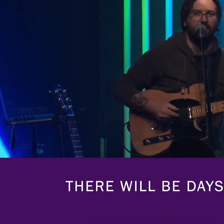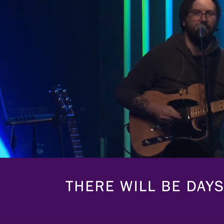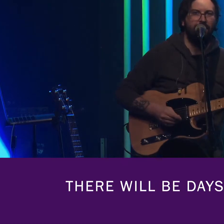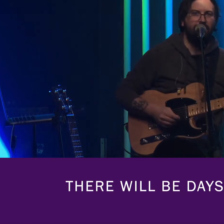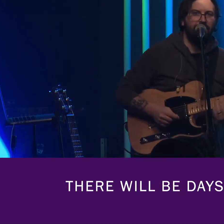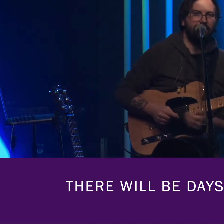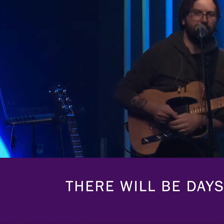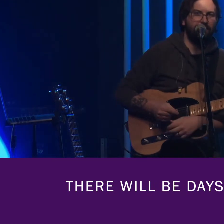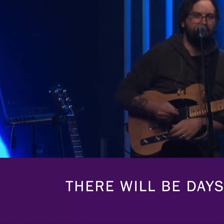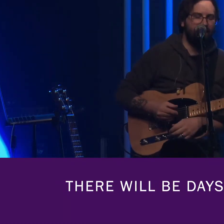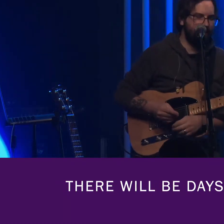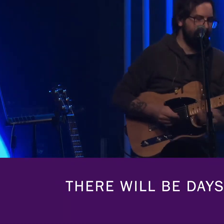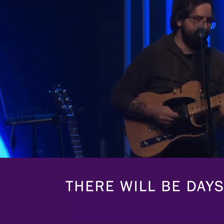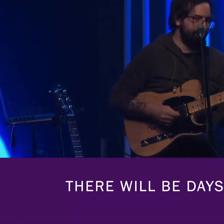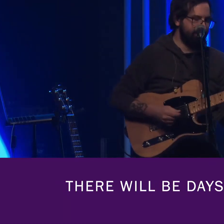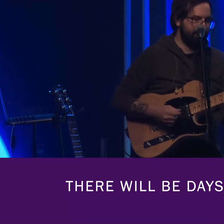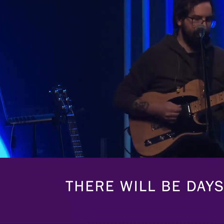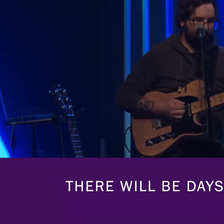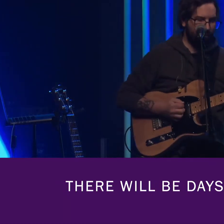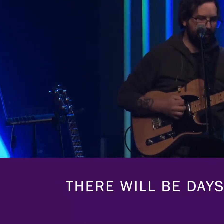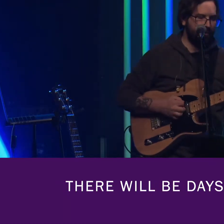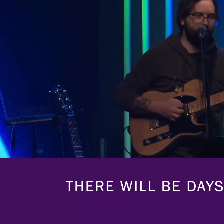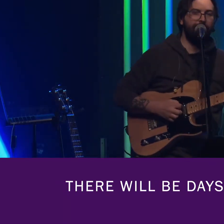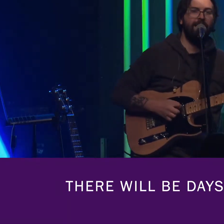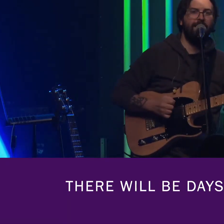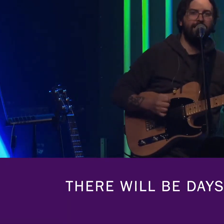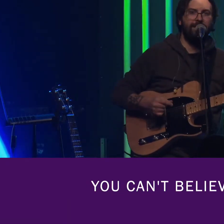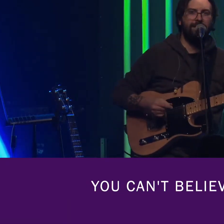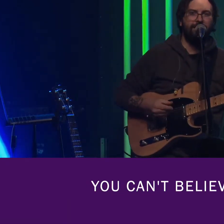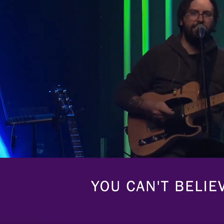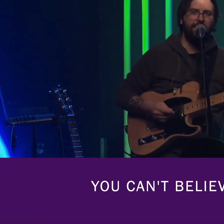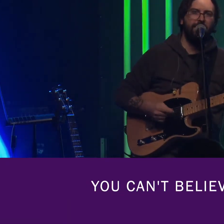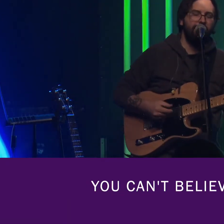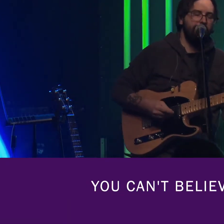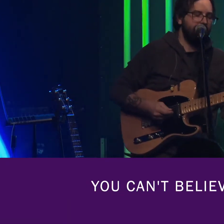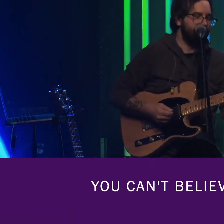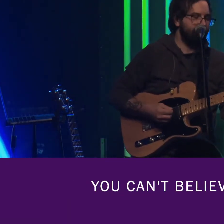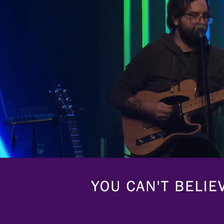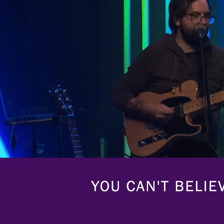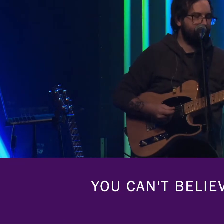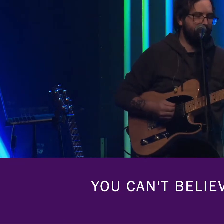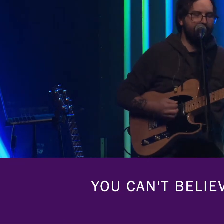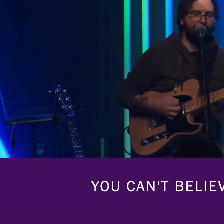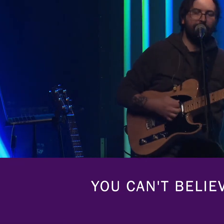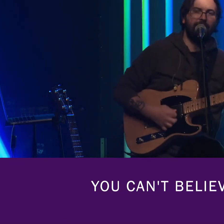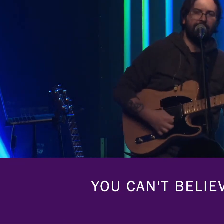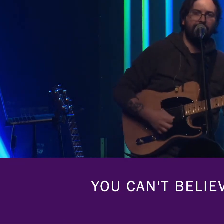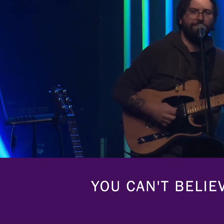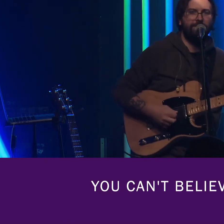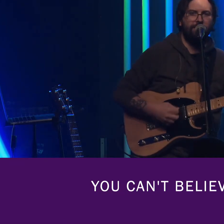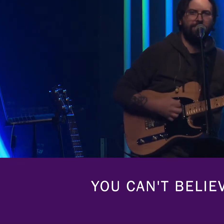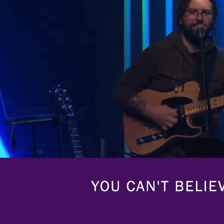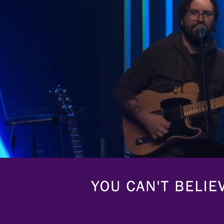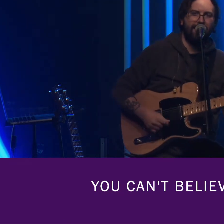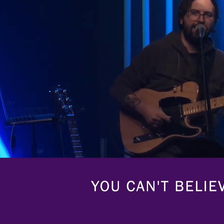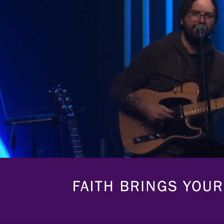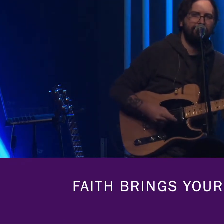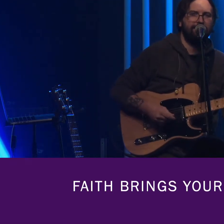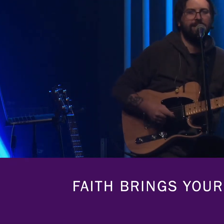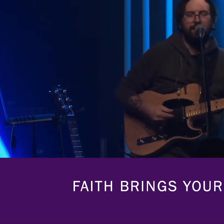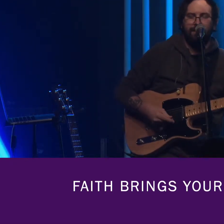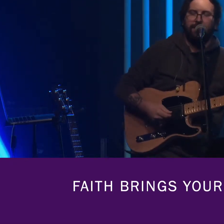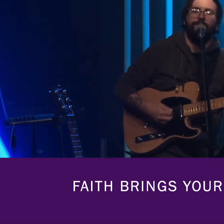There will be days when you find you can't believe your